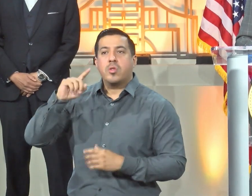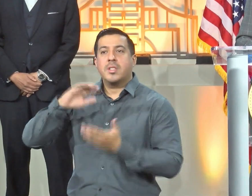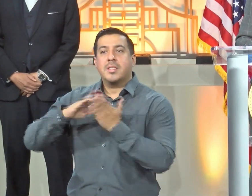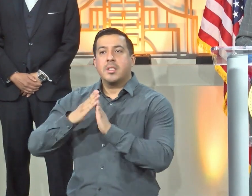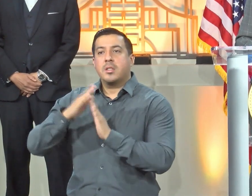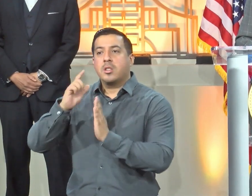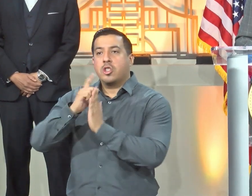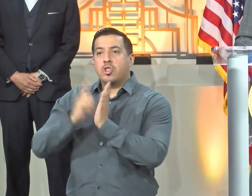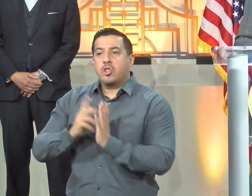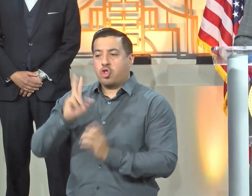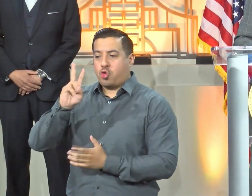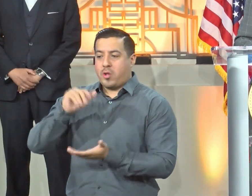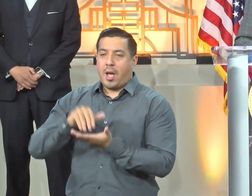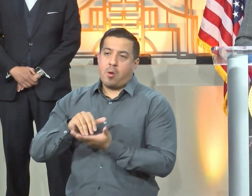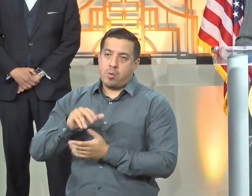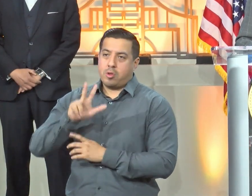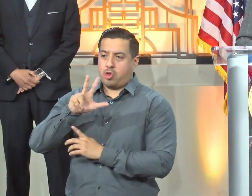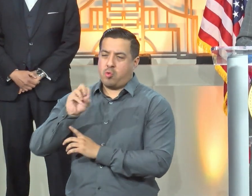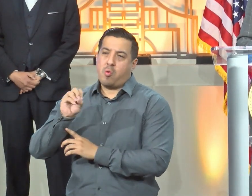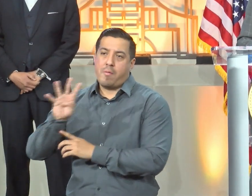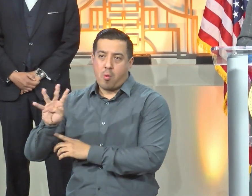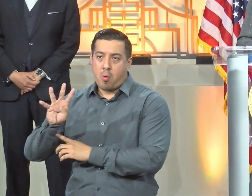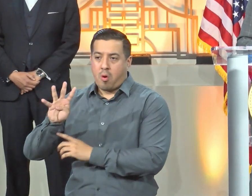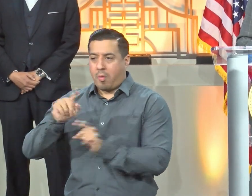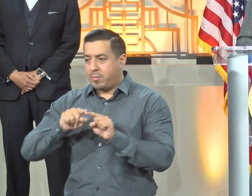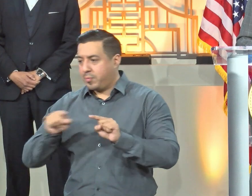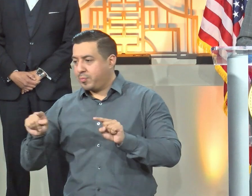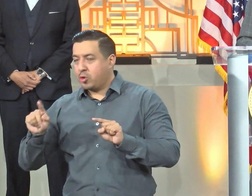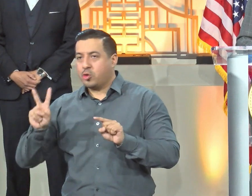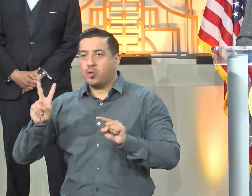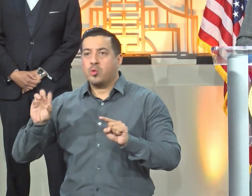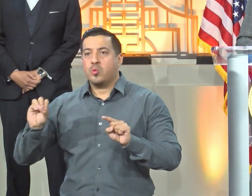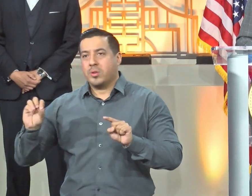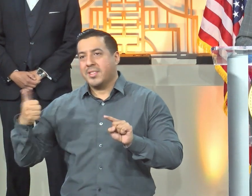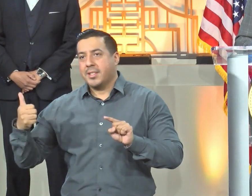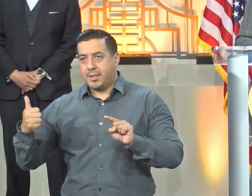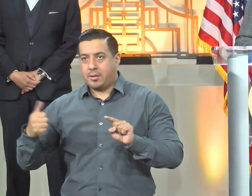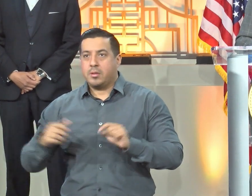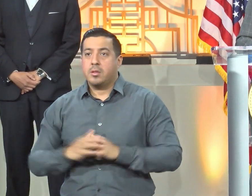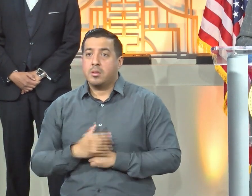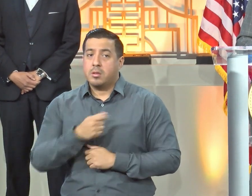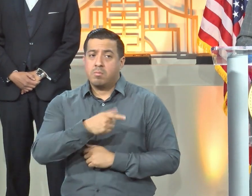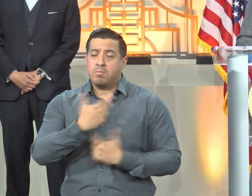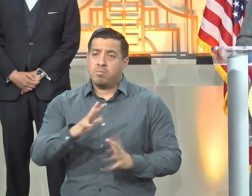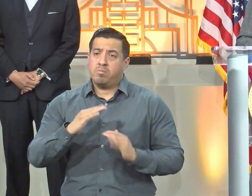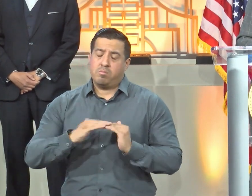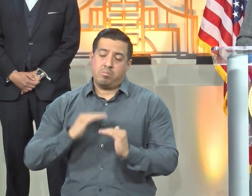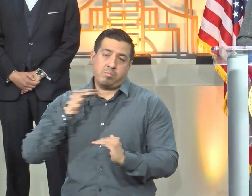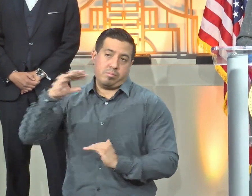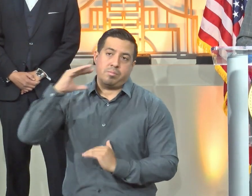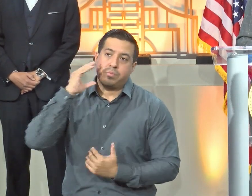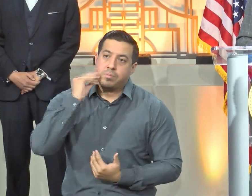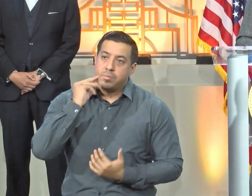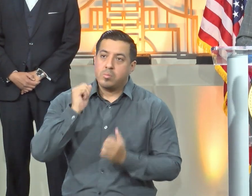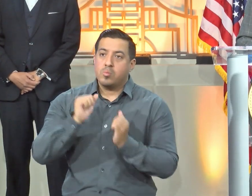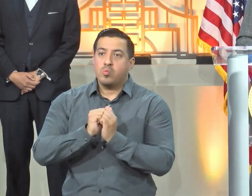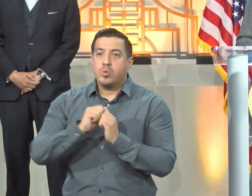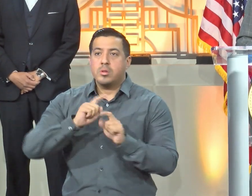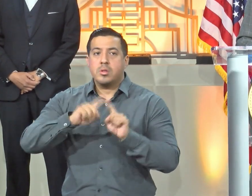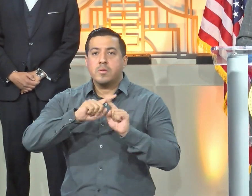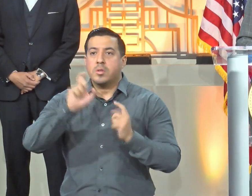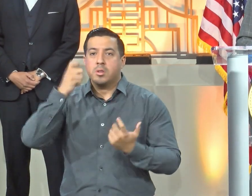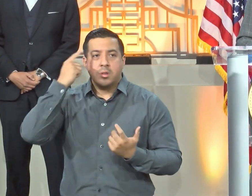from 2004 to 2010. He has extensive experience working with governing